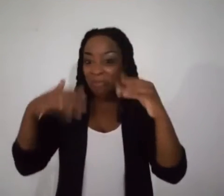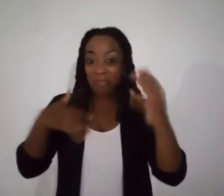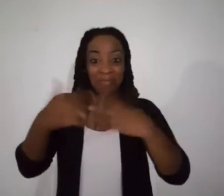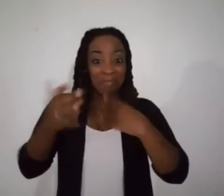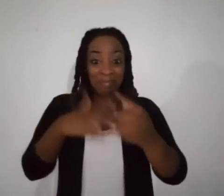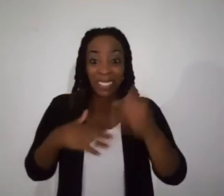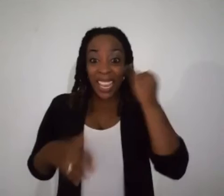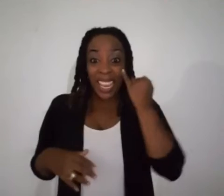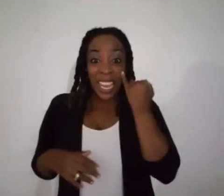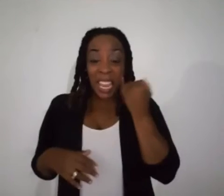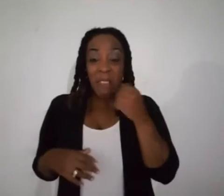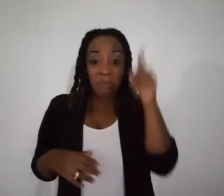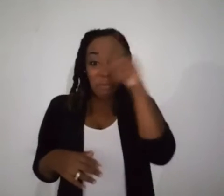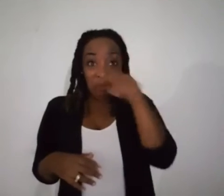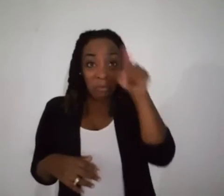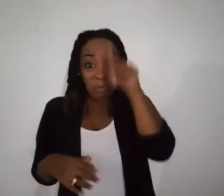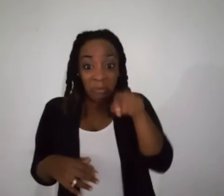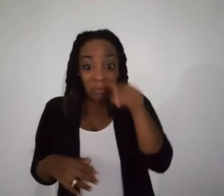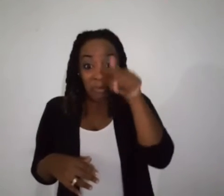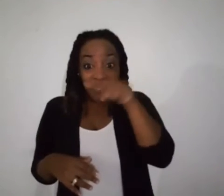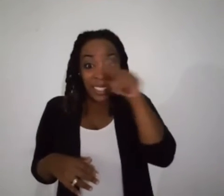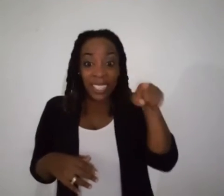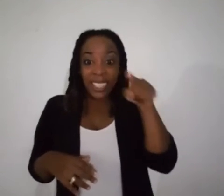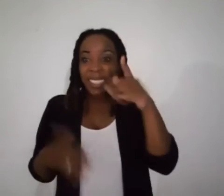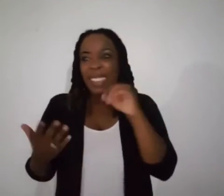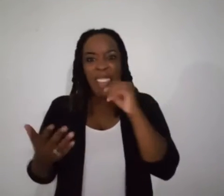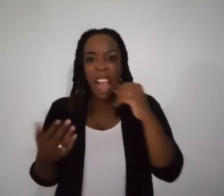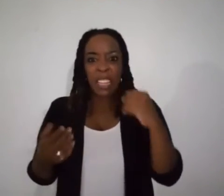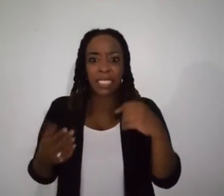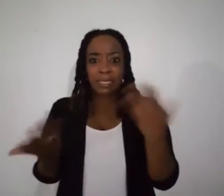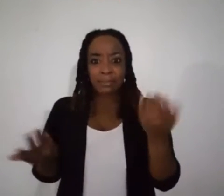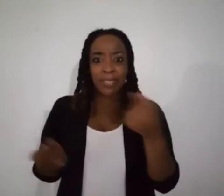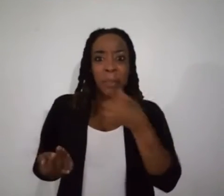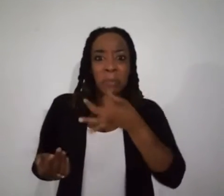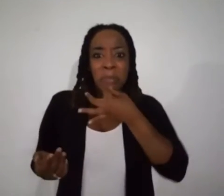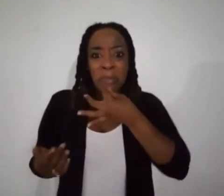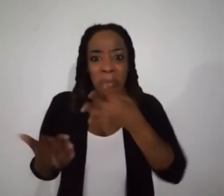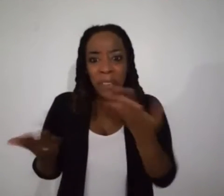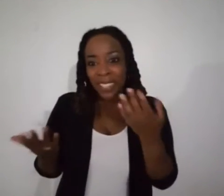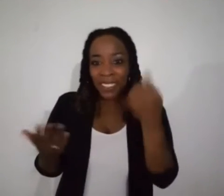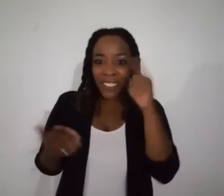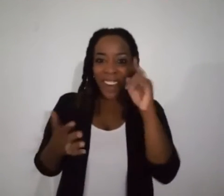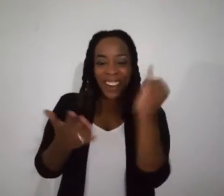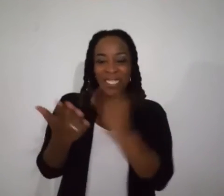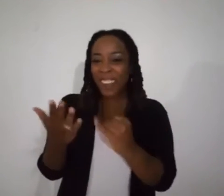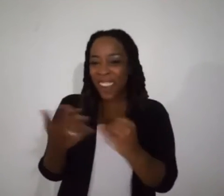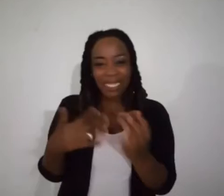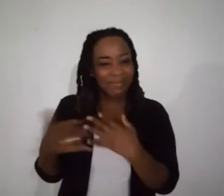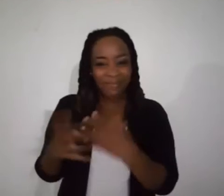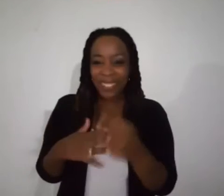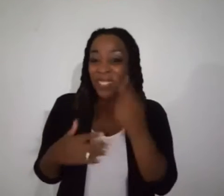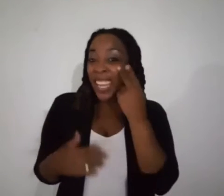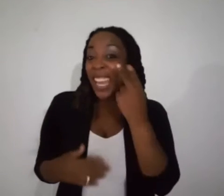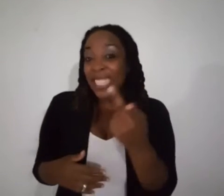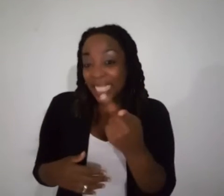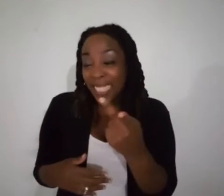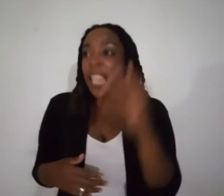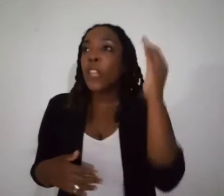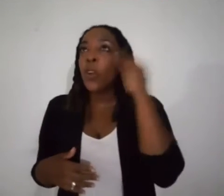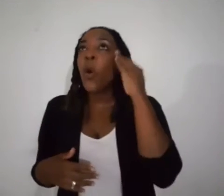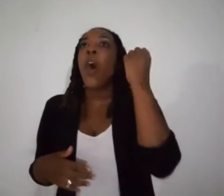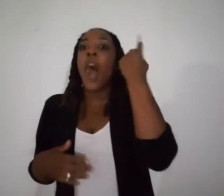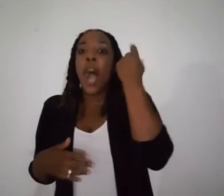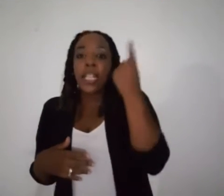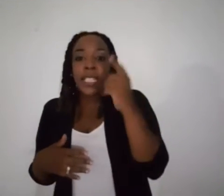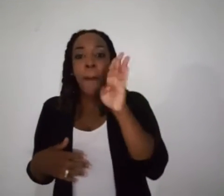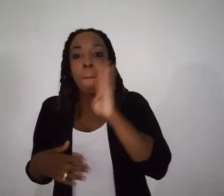can see that it's a stick man and the one that's having breakfast looks different from the one that's at school,